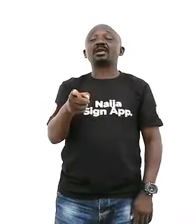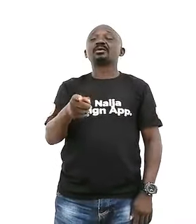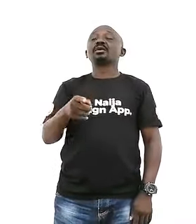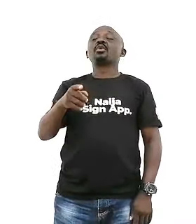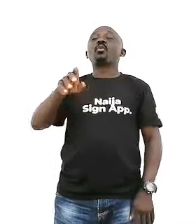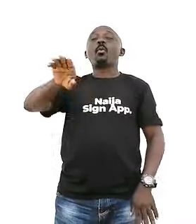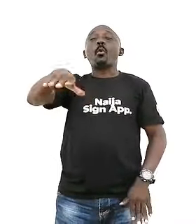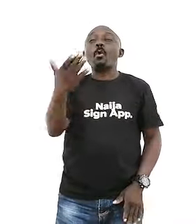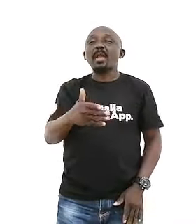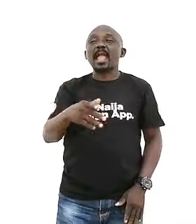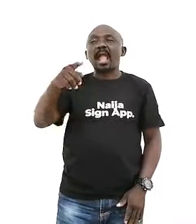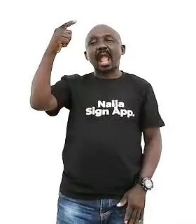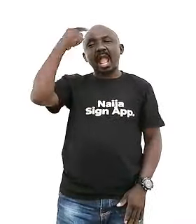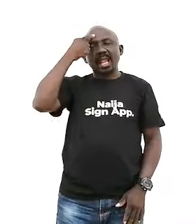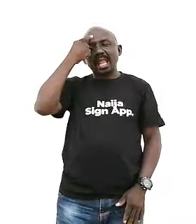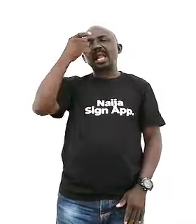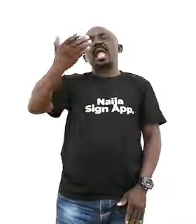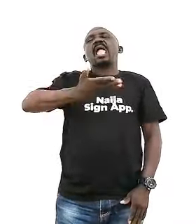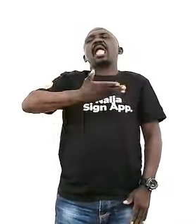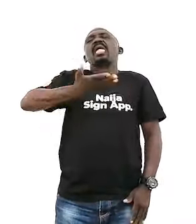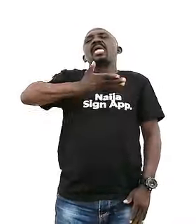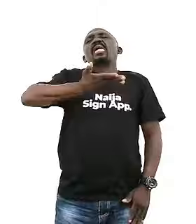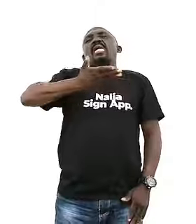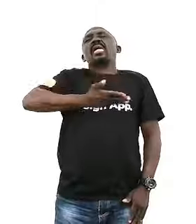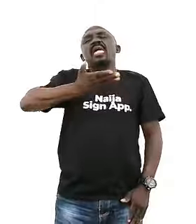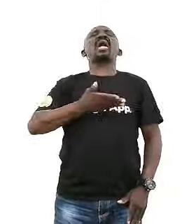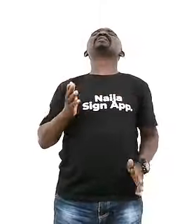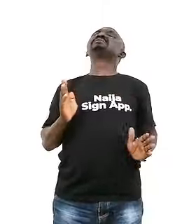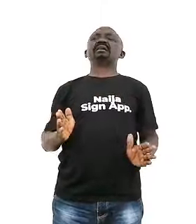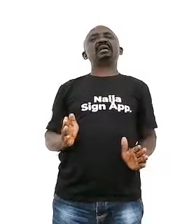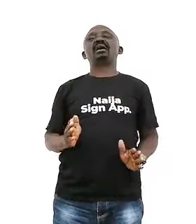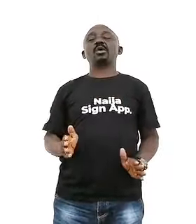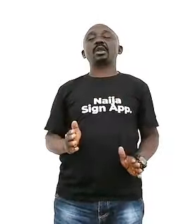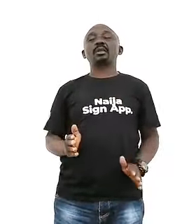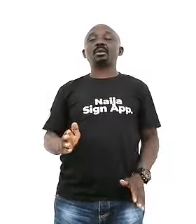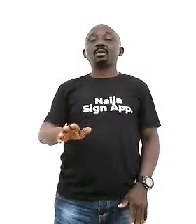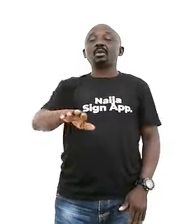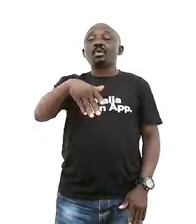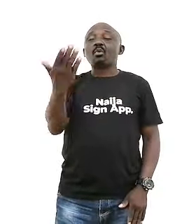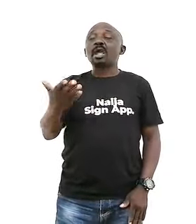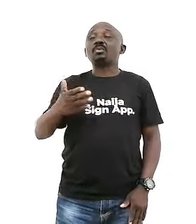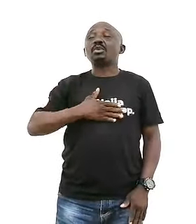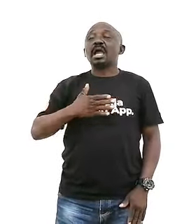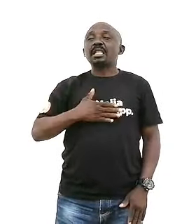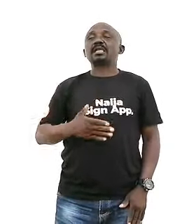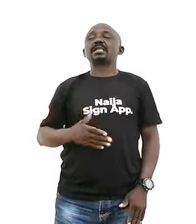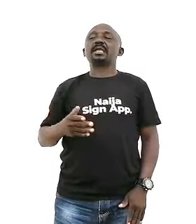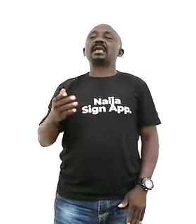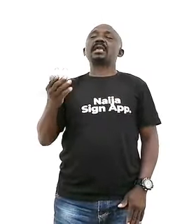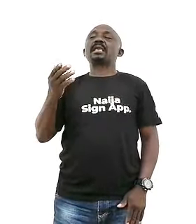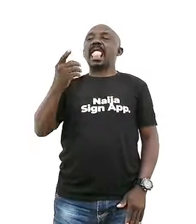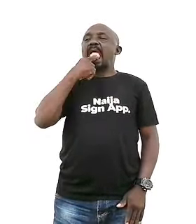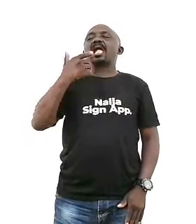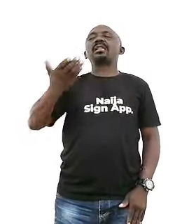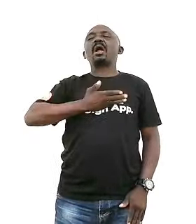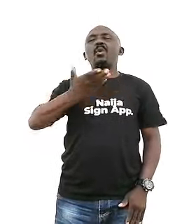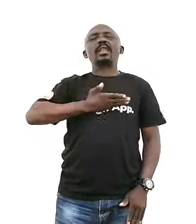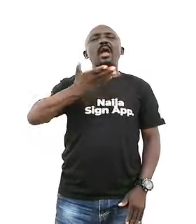has happened in this Nigeria's 2023 election. A lot that really touched me and keep touching me as they reveal